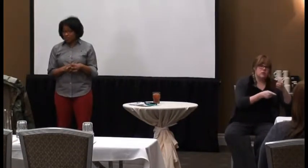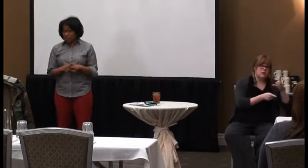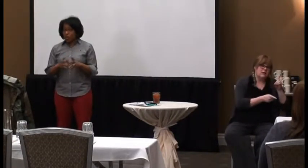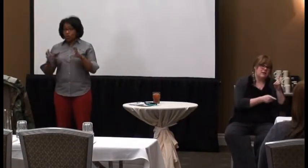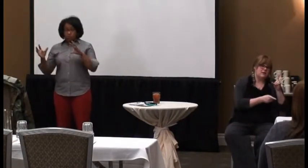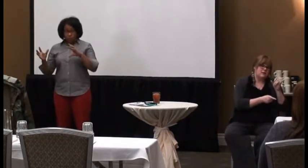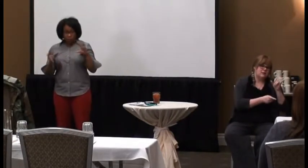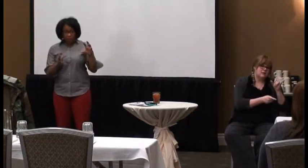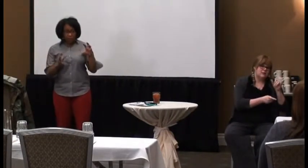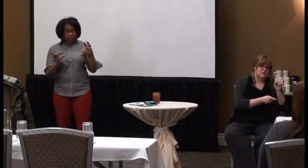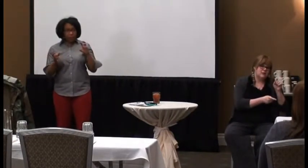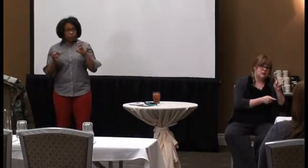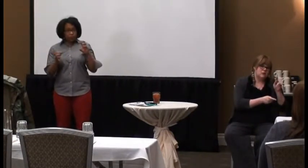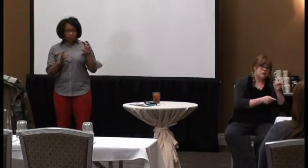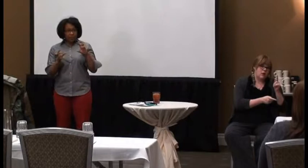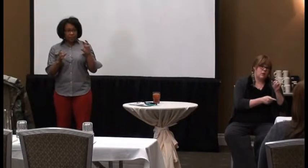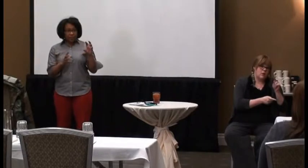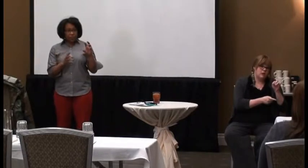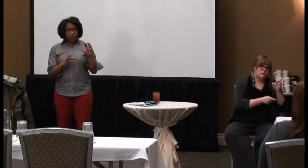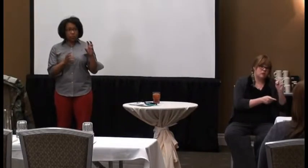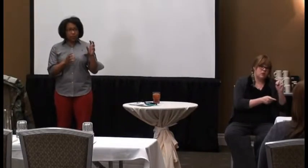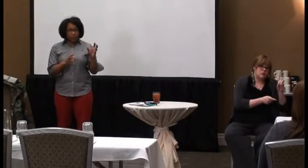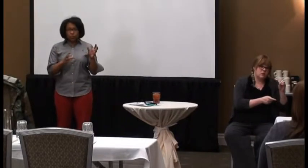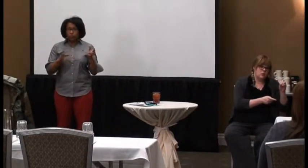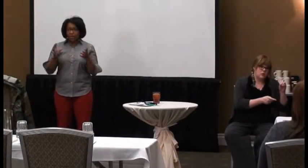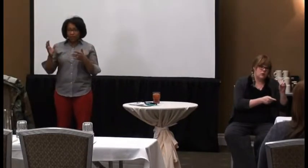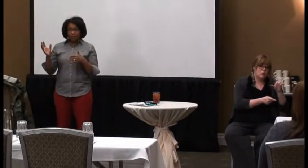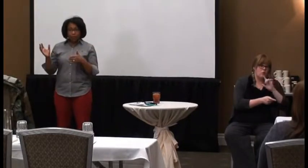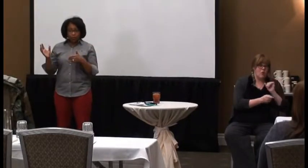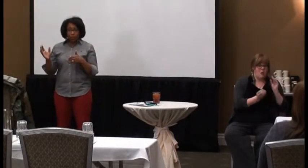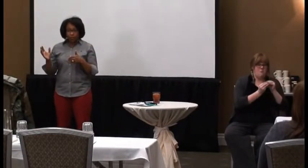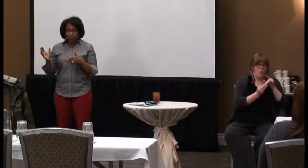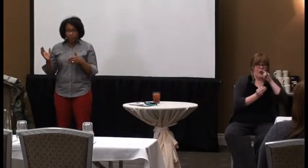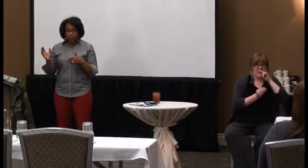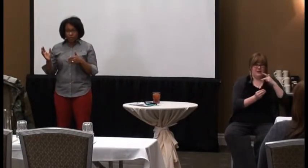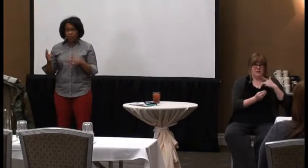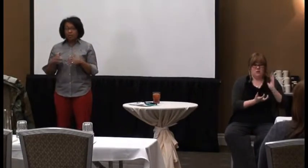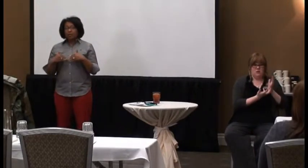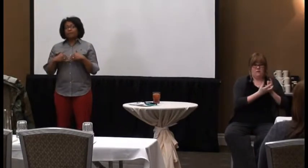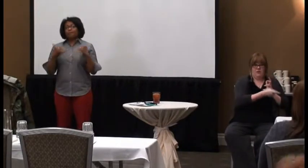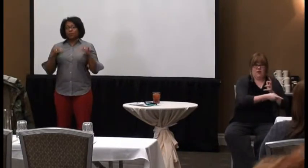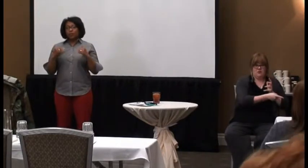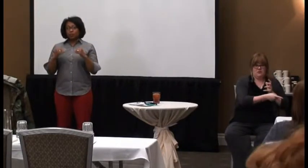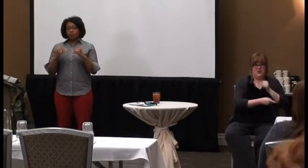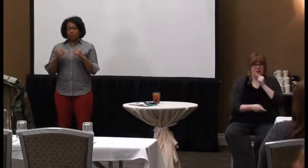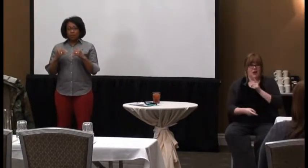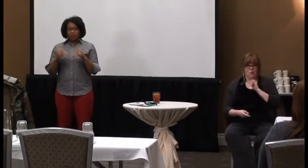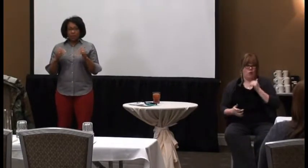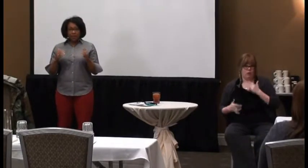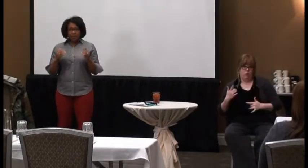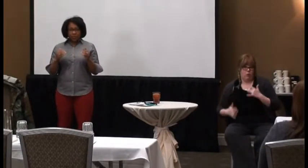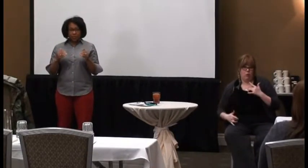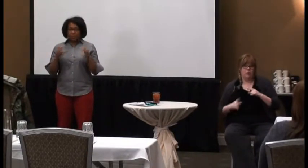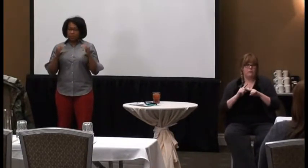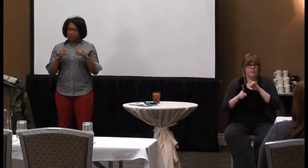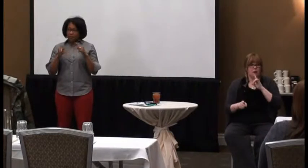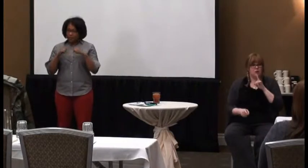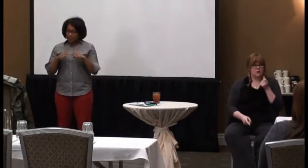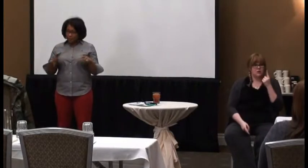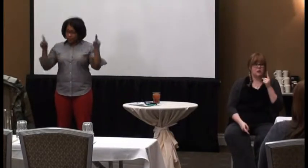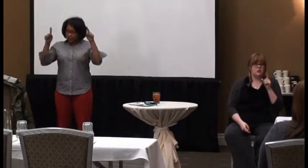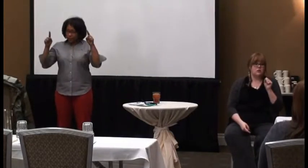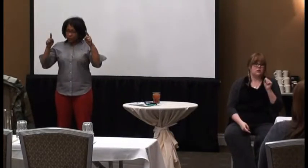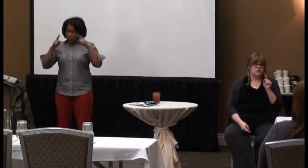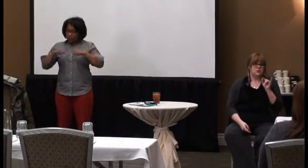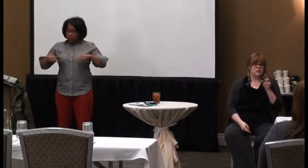dysregulation disorder, where more kids seem to really fit into rather than truly having bipolar disorder. Those stimulant medications can